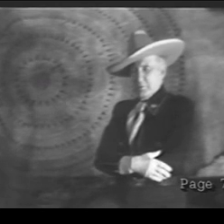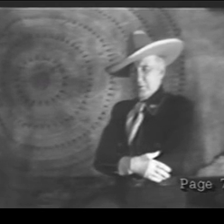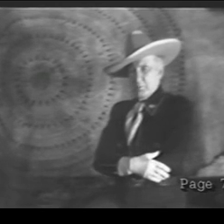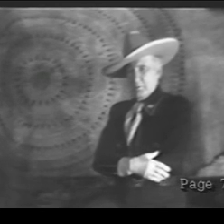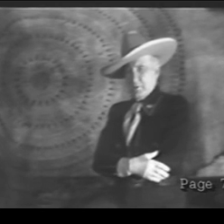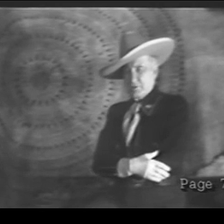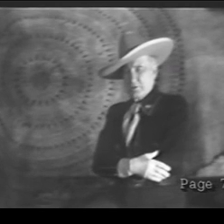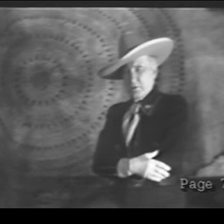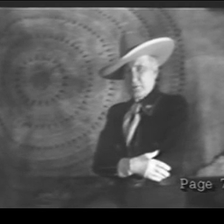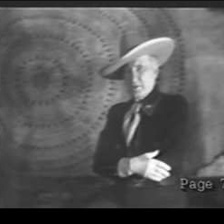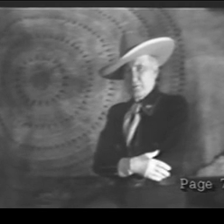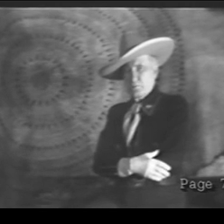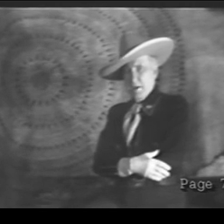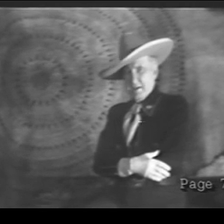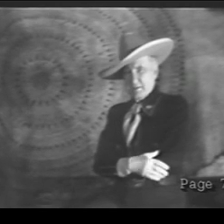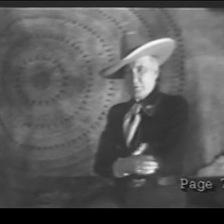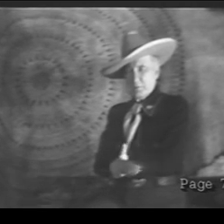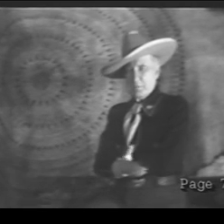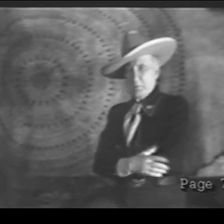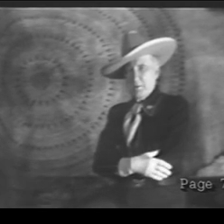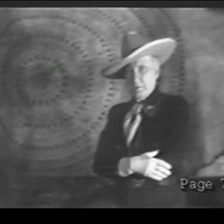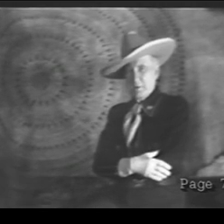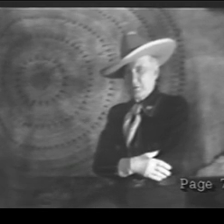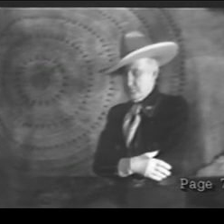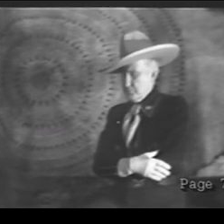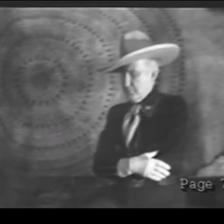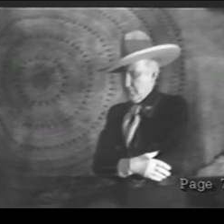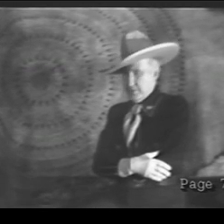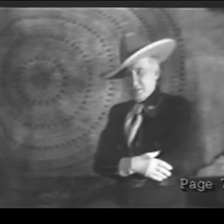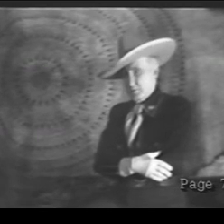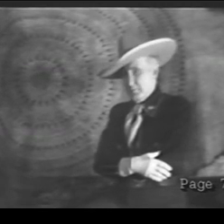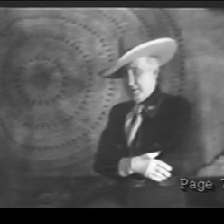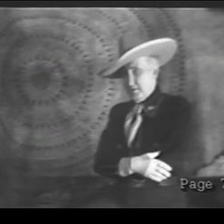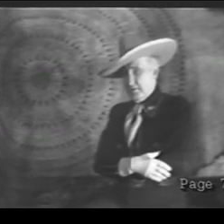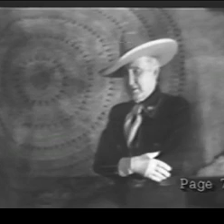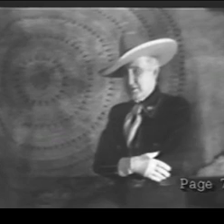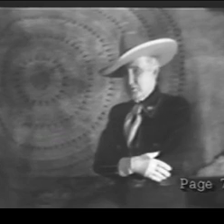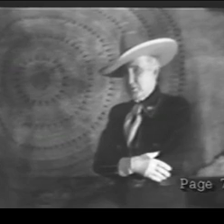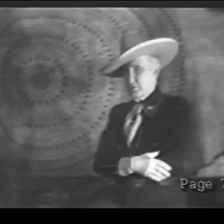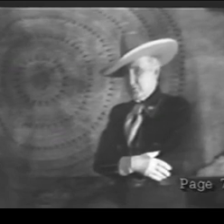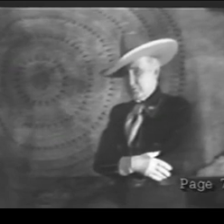make a big picture called The Covered Wagon, it was made by Paramount. This is way back now in 1922.